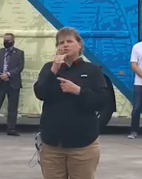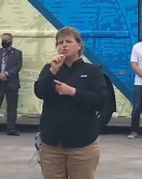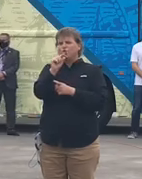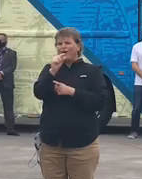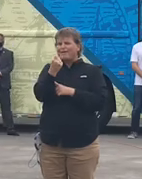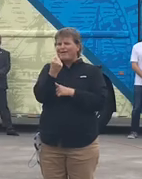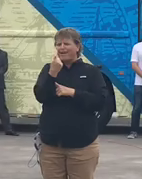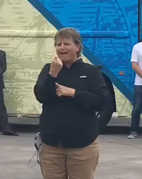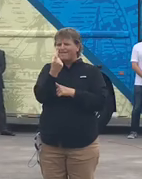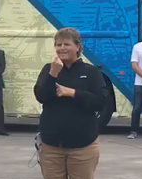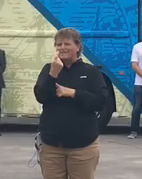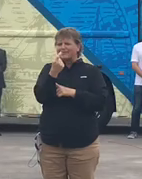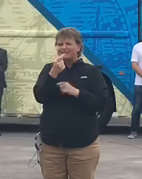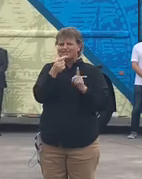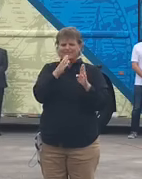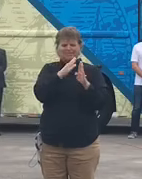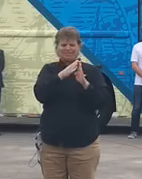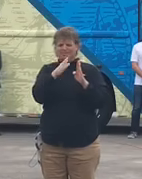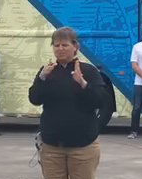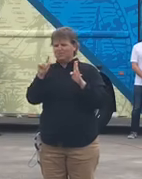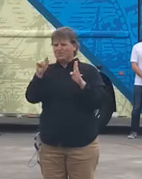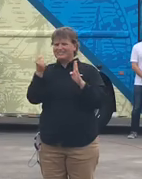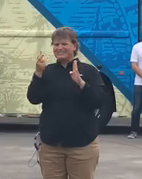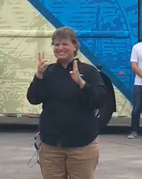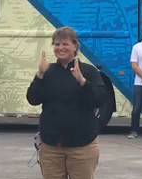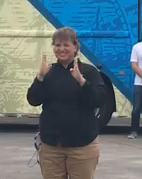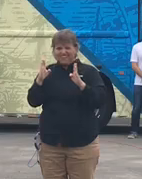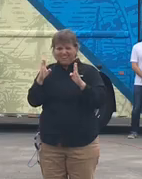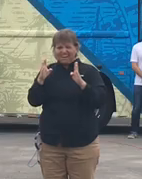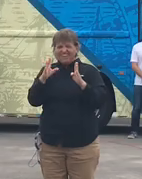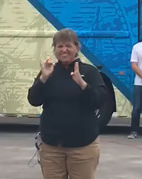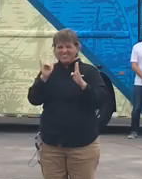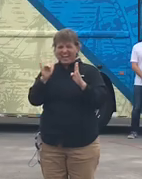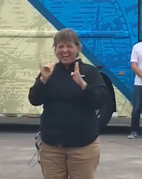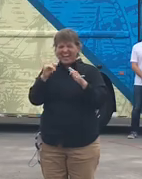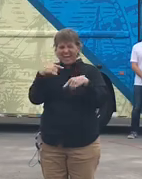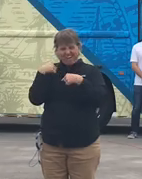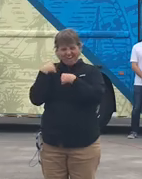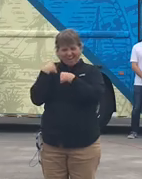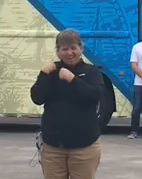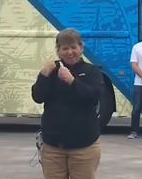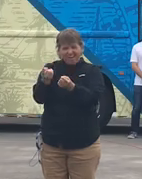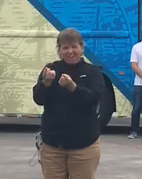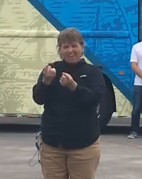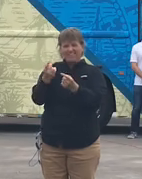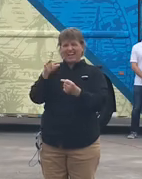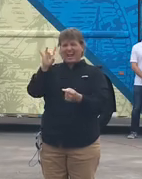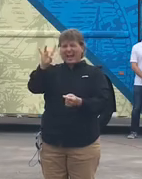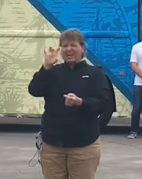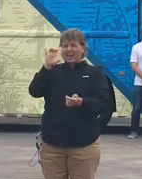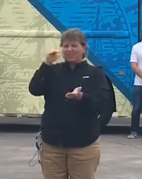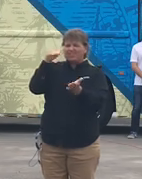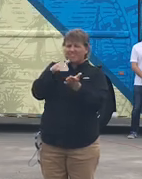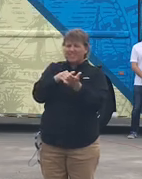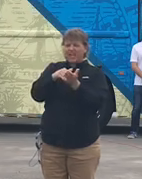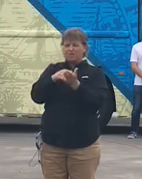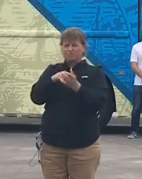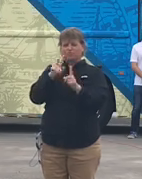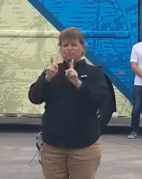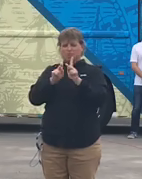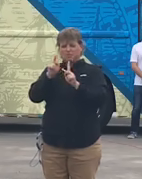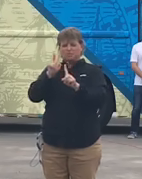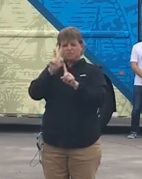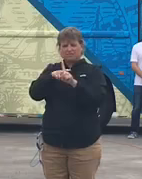you've processed over 800,000 claims. Just yesterday, they did another 60,000